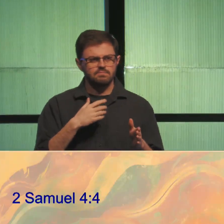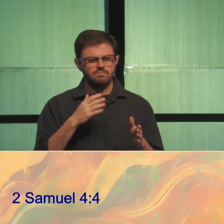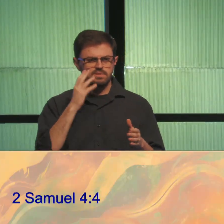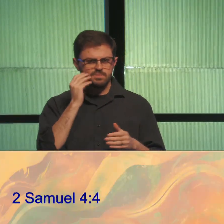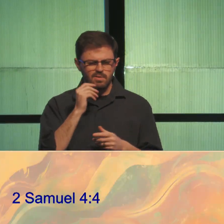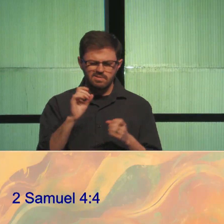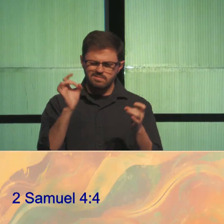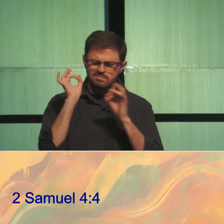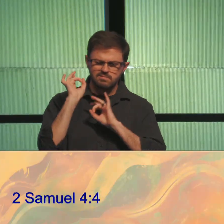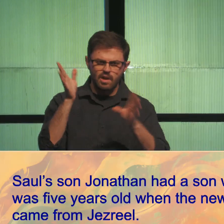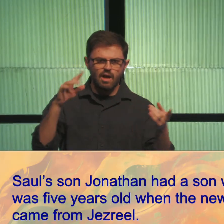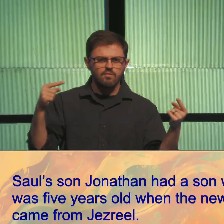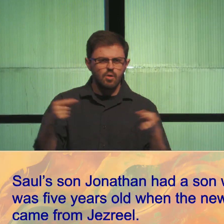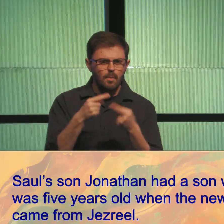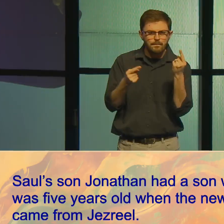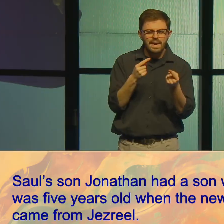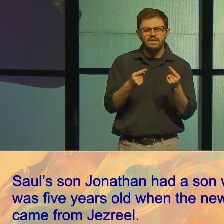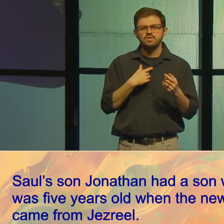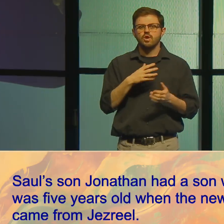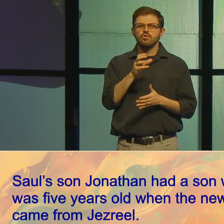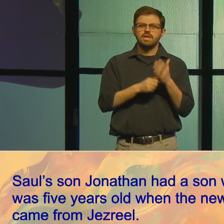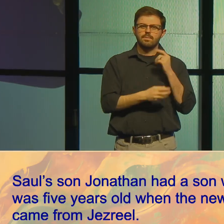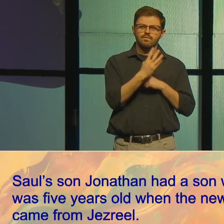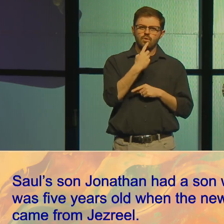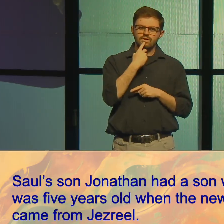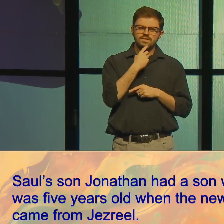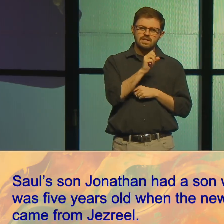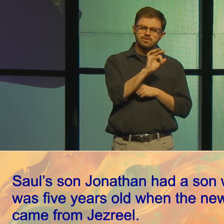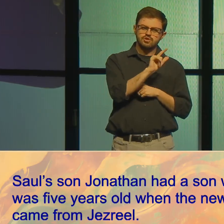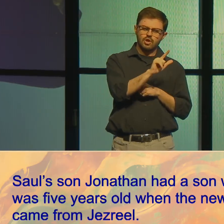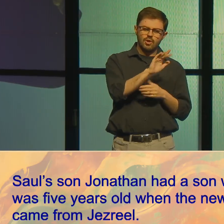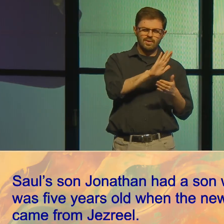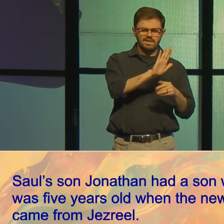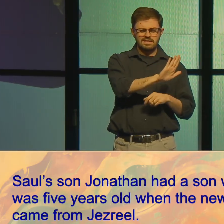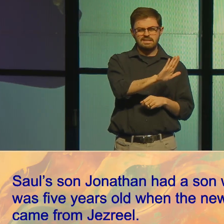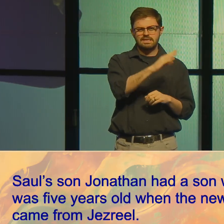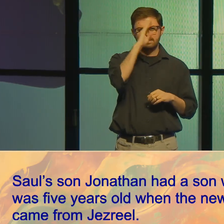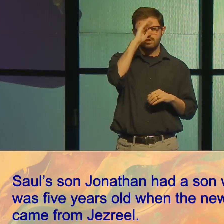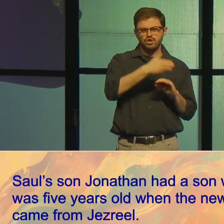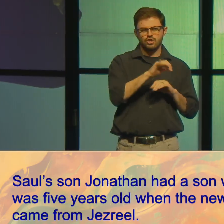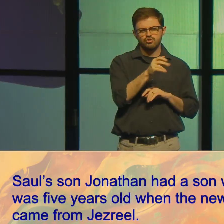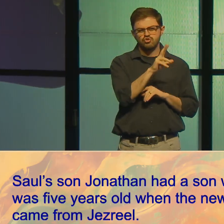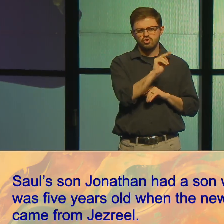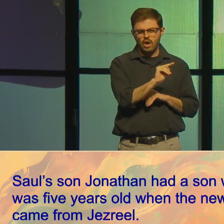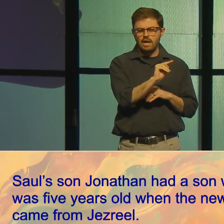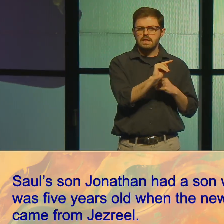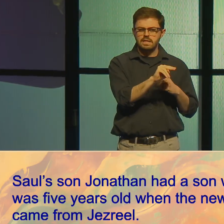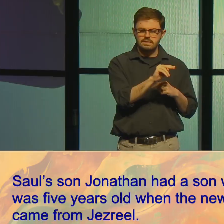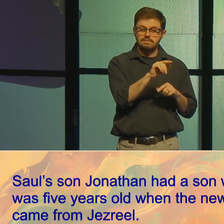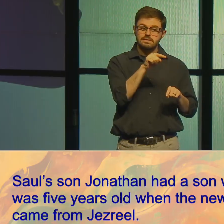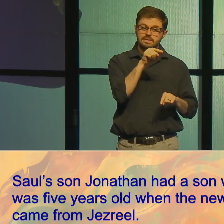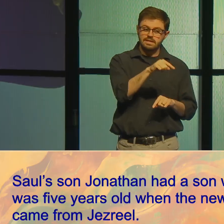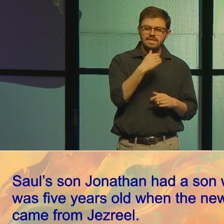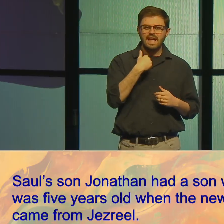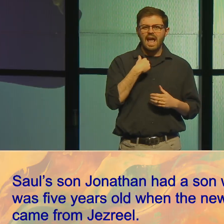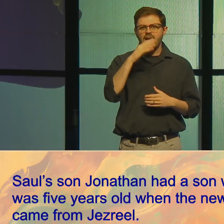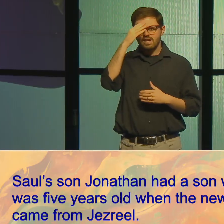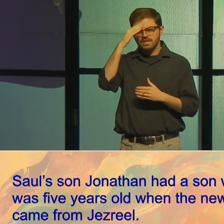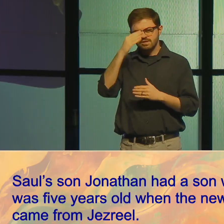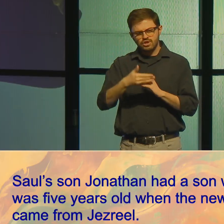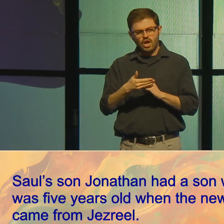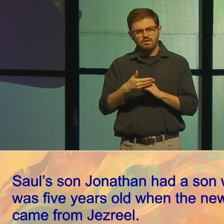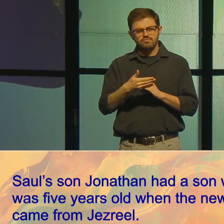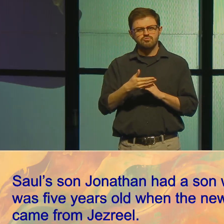Samuel chapter 4 verse 4 says, Saul's son Jonathan, okay, had a son who was crippled in his